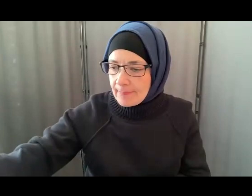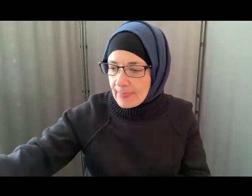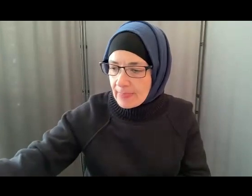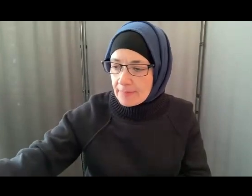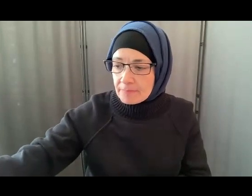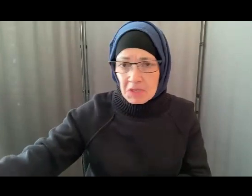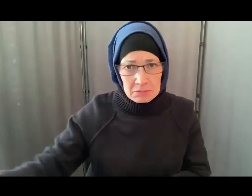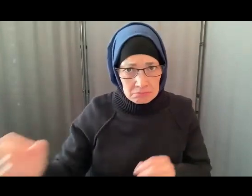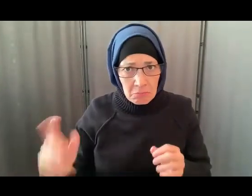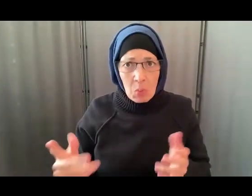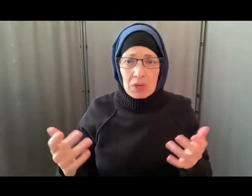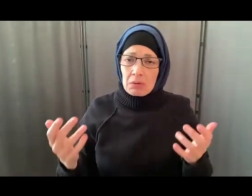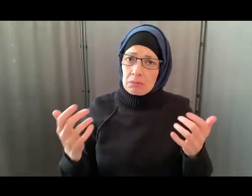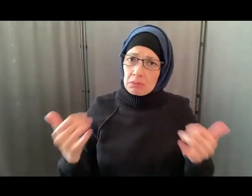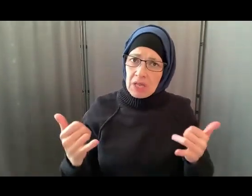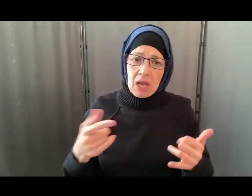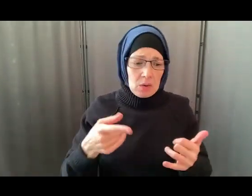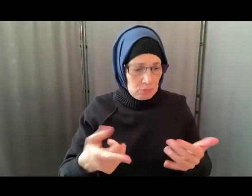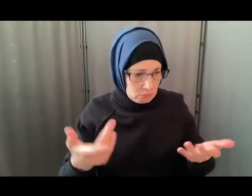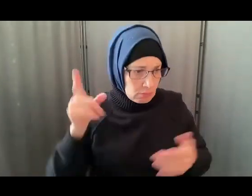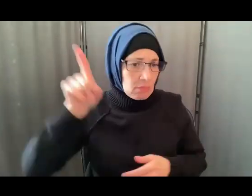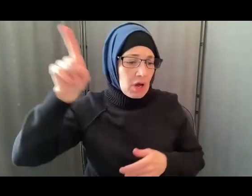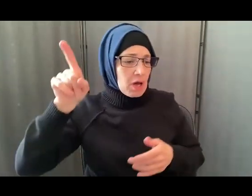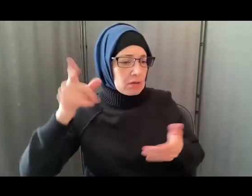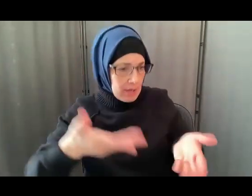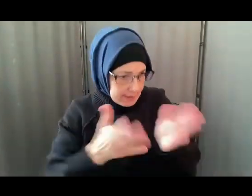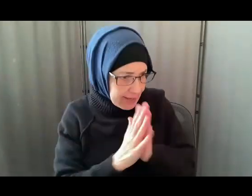invited to spend in the path of Allah.